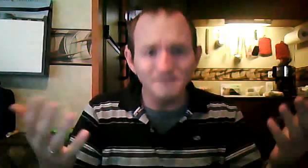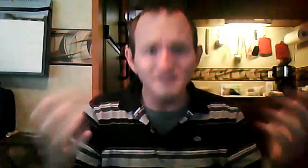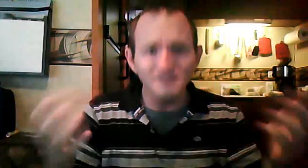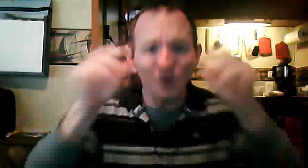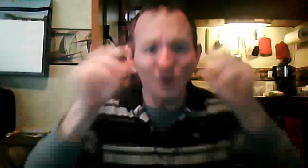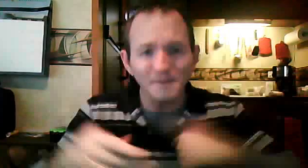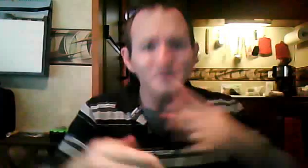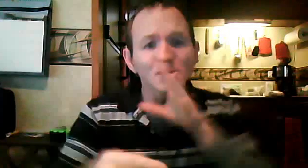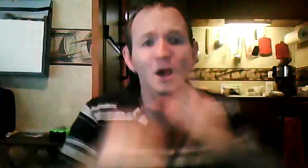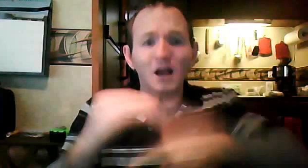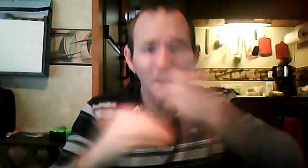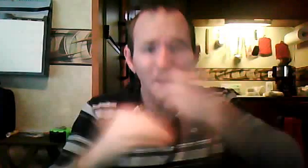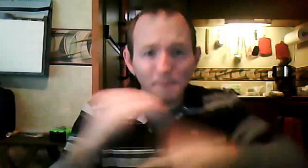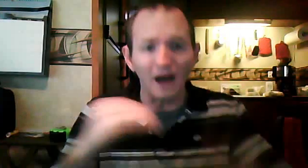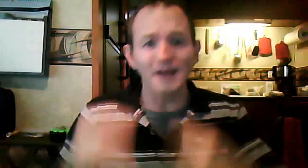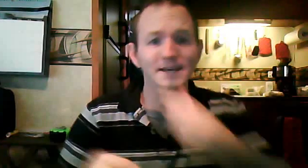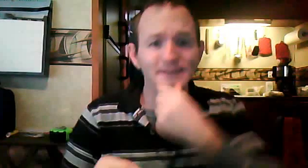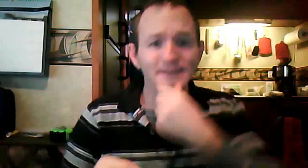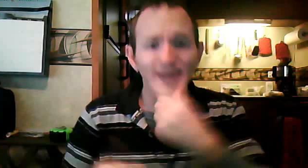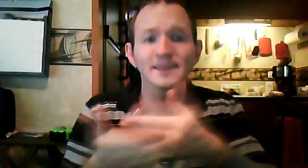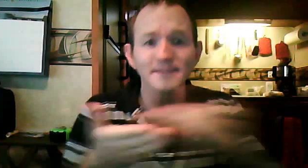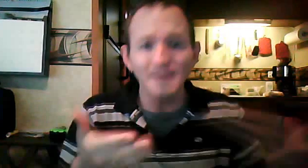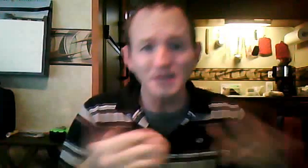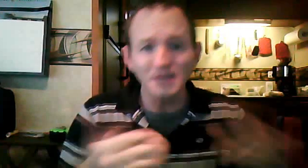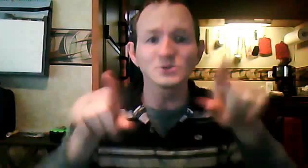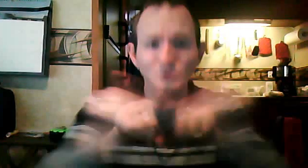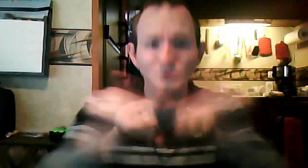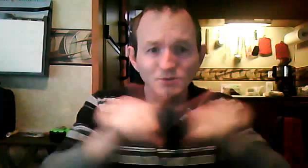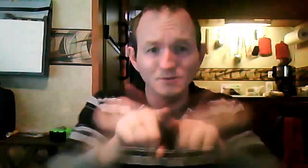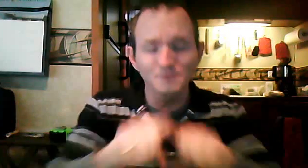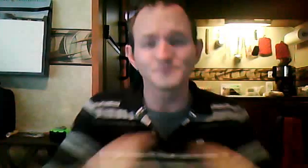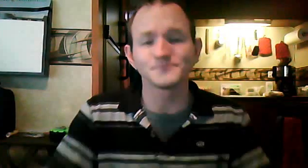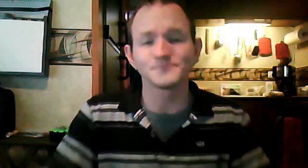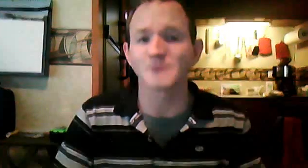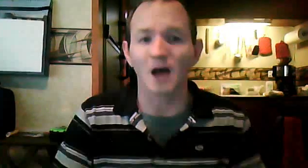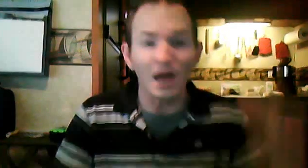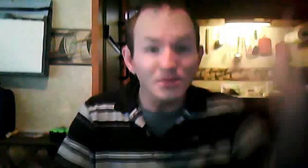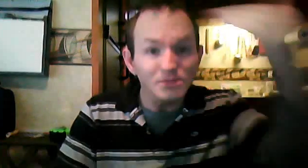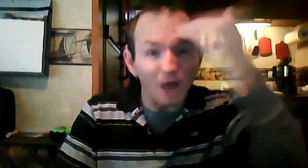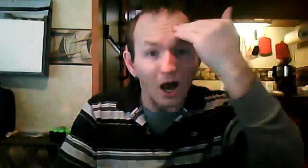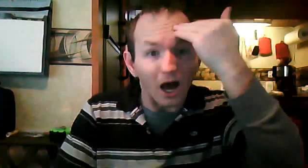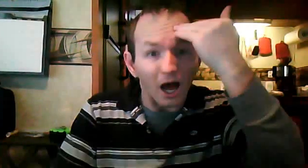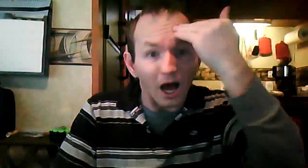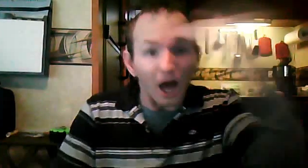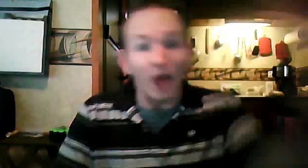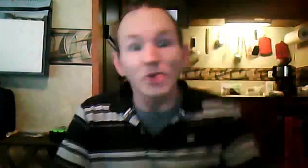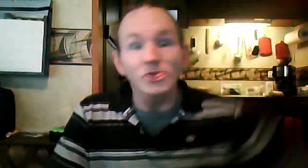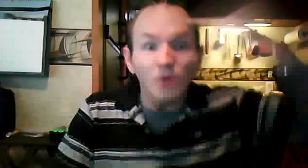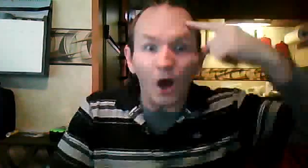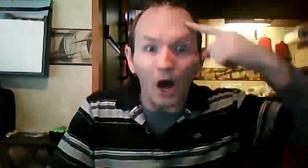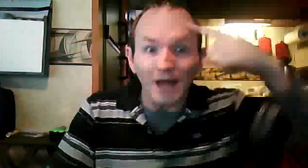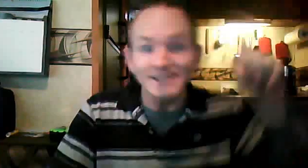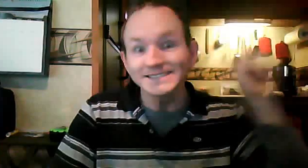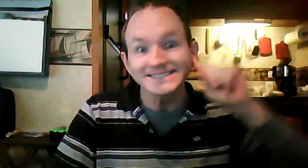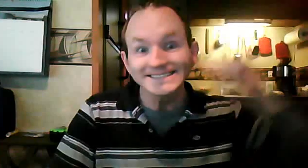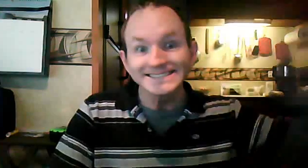from rick who said sparkle's been attacked he'd just come home and found her he said she heard but his words didn't quite